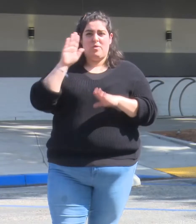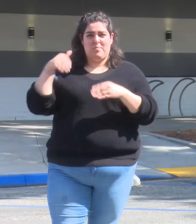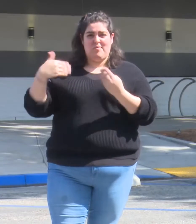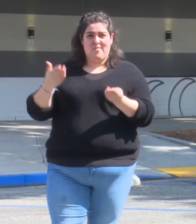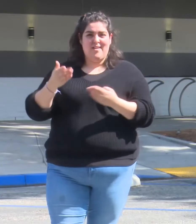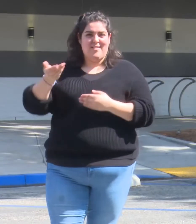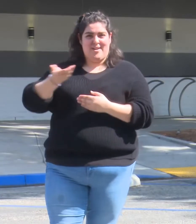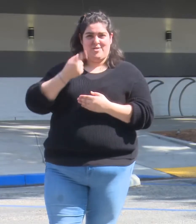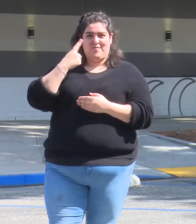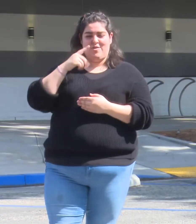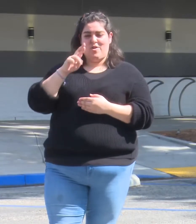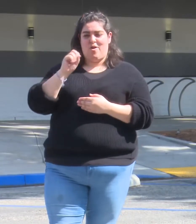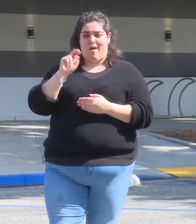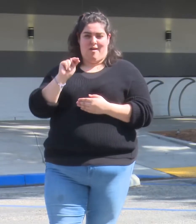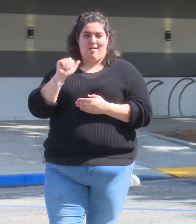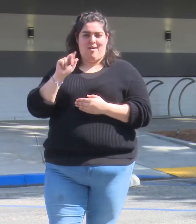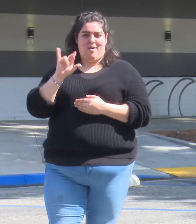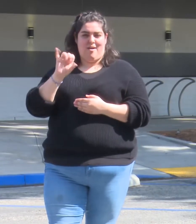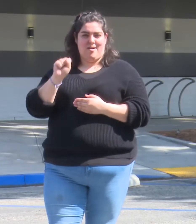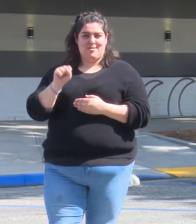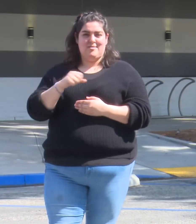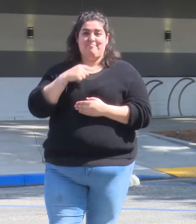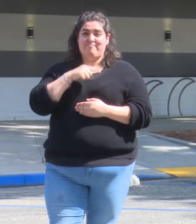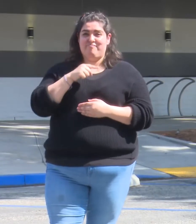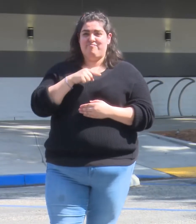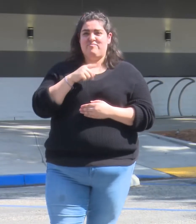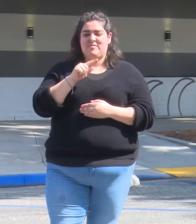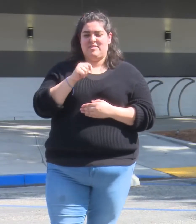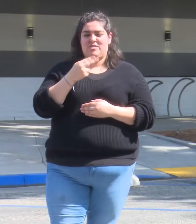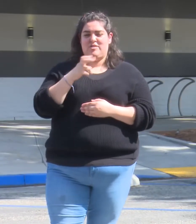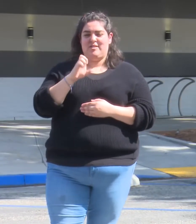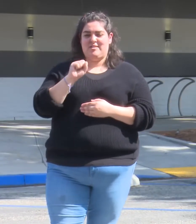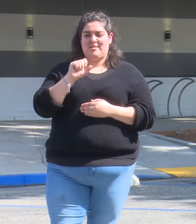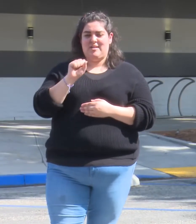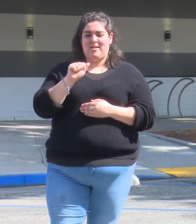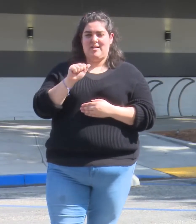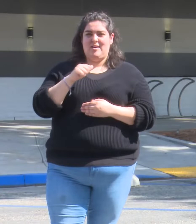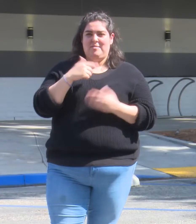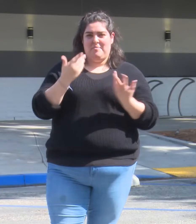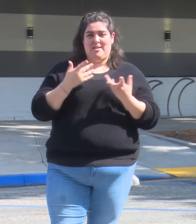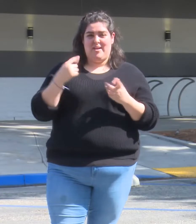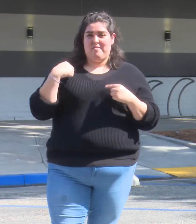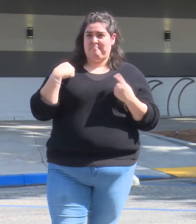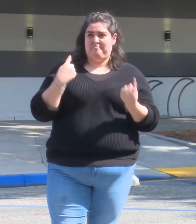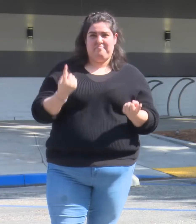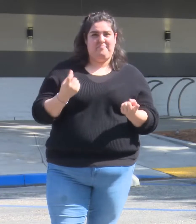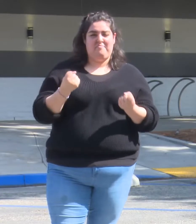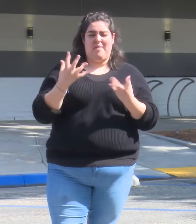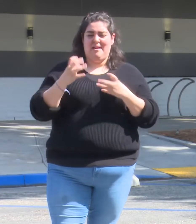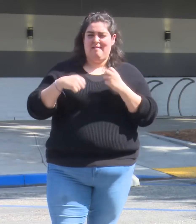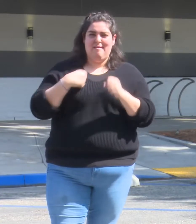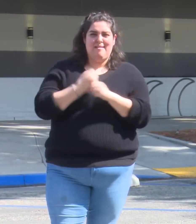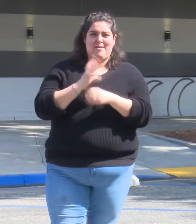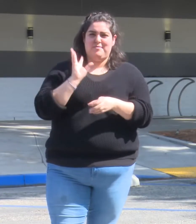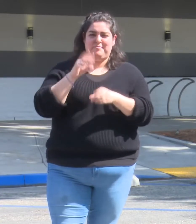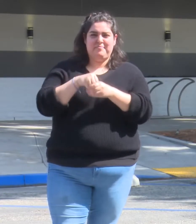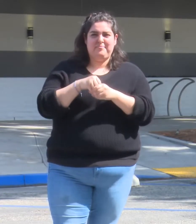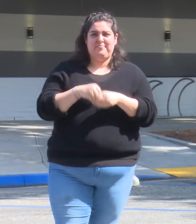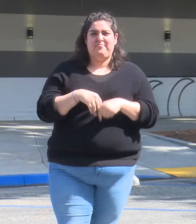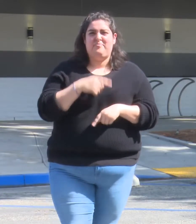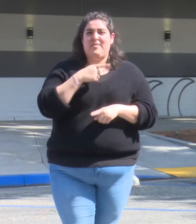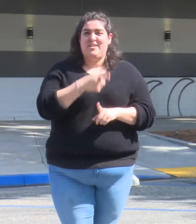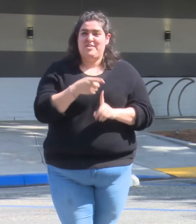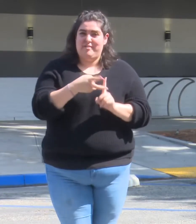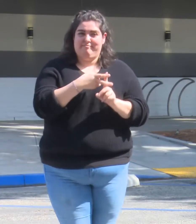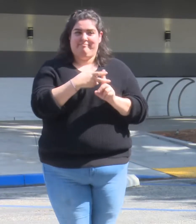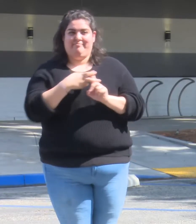for Ron Arias. Teresa's been here. She's been just a strong stand for public health for many, many years. And she was key to welcoming me